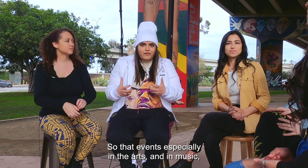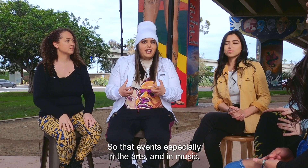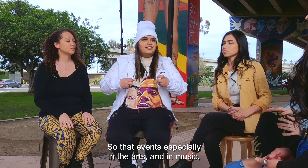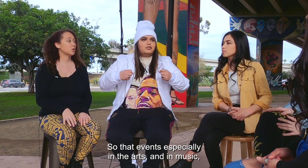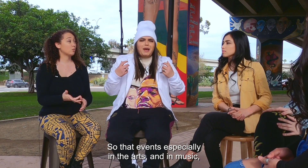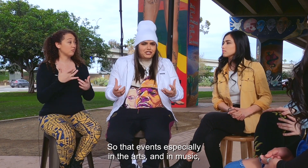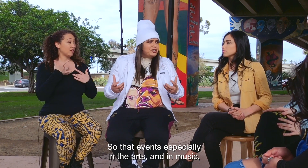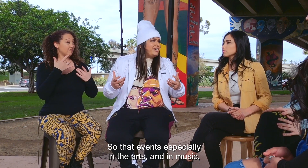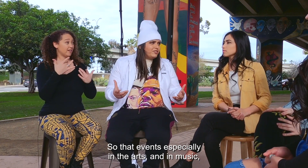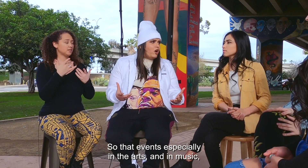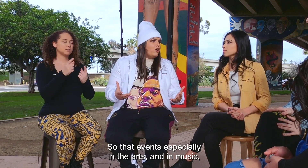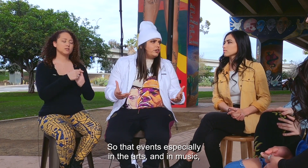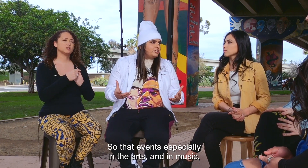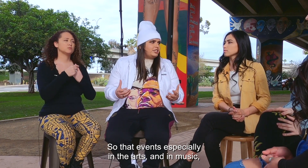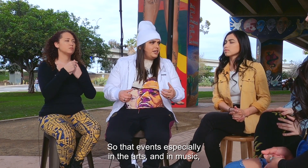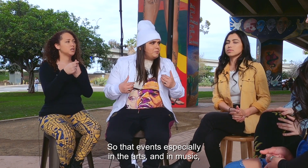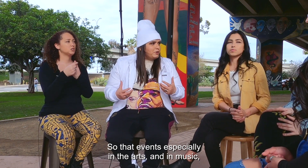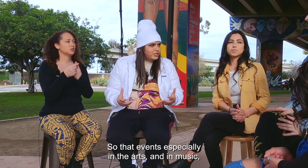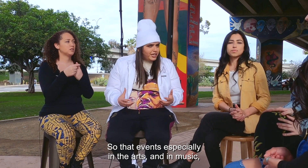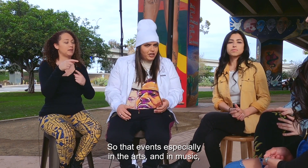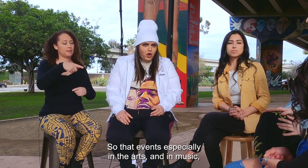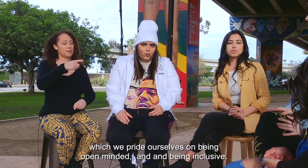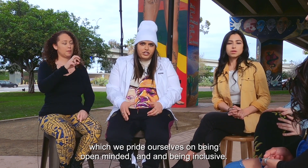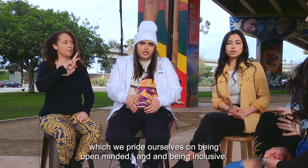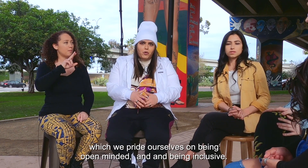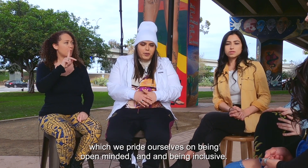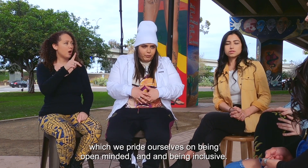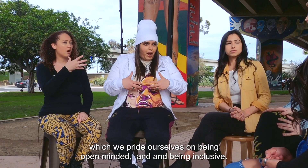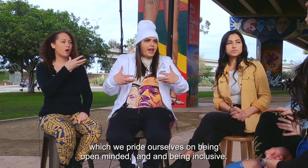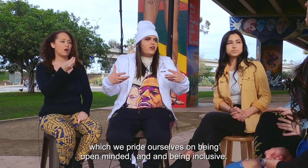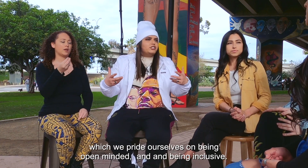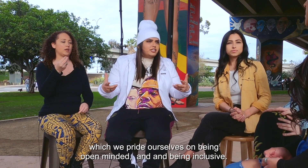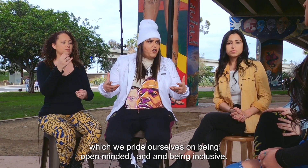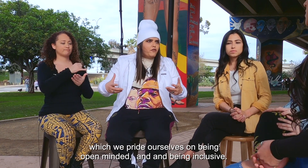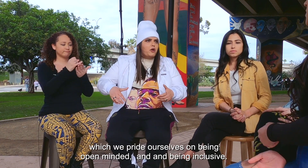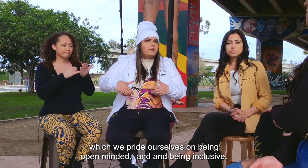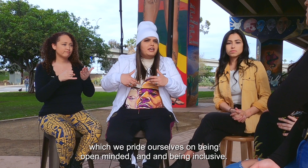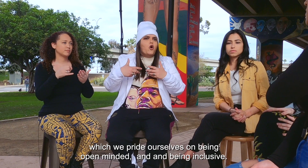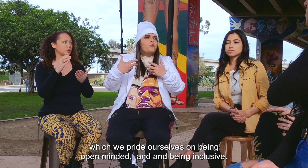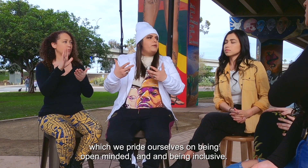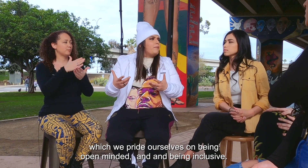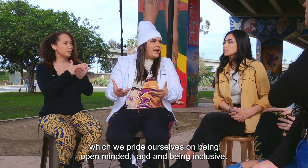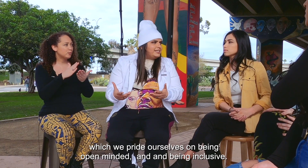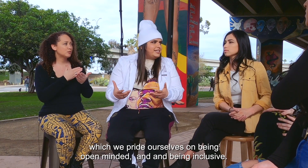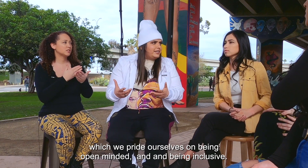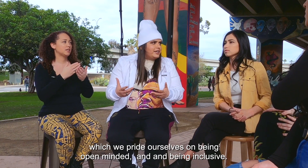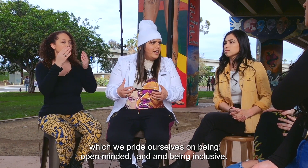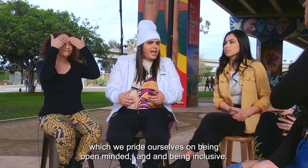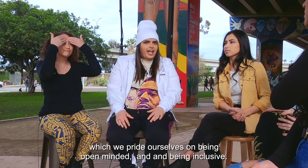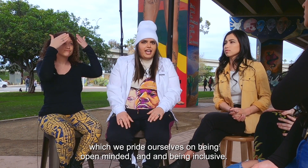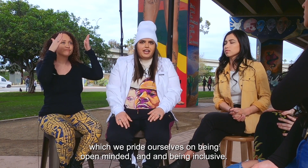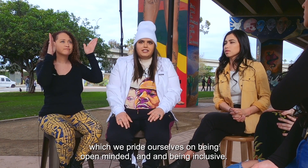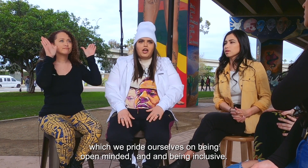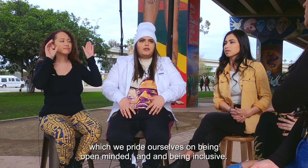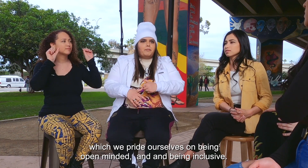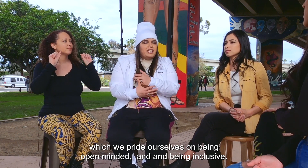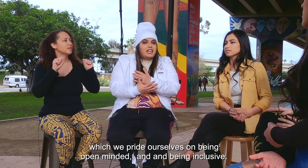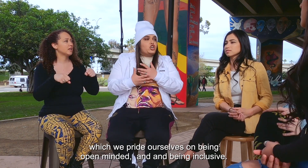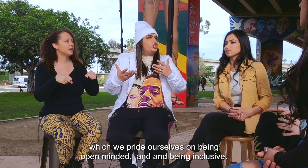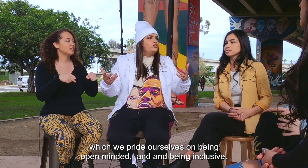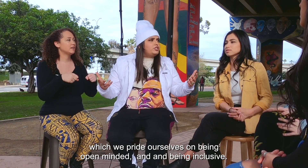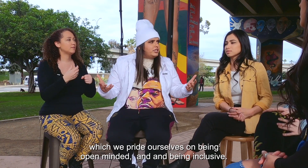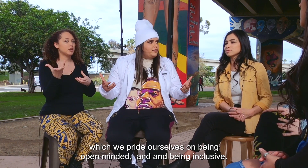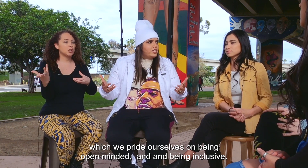that events, especially in the arts and in music, which we pride ourselves on being open-minded and